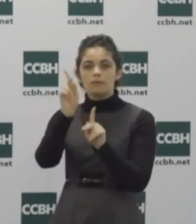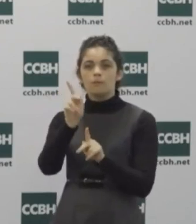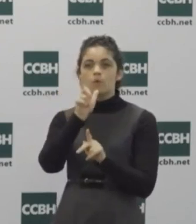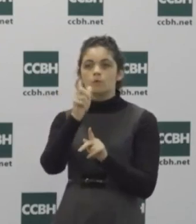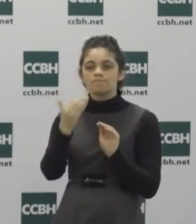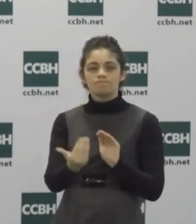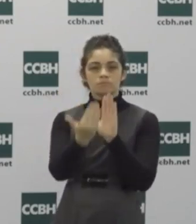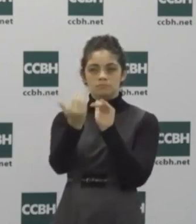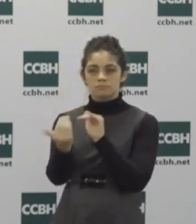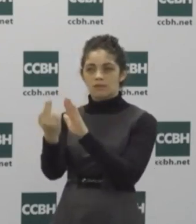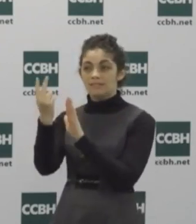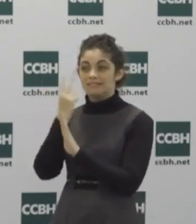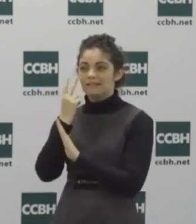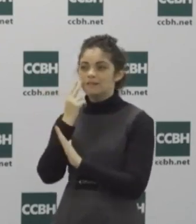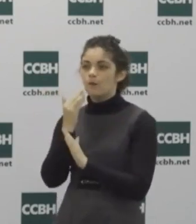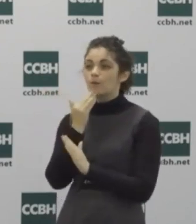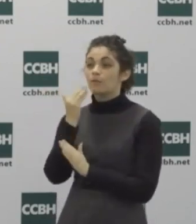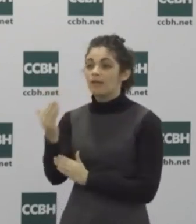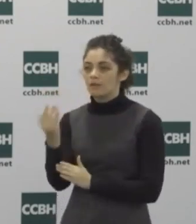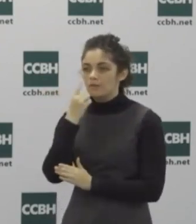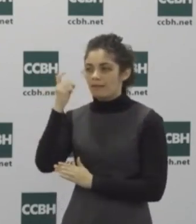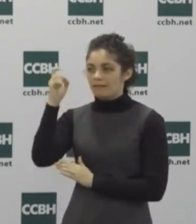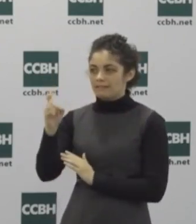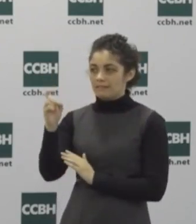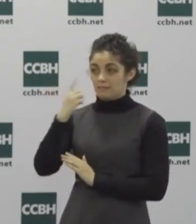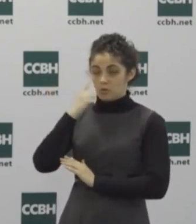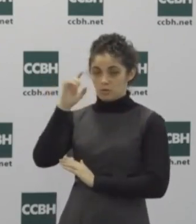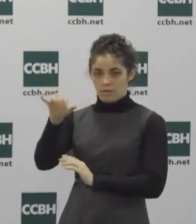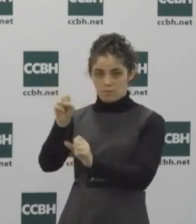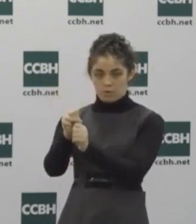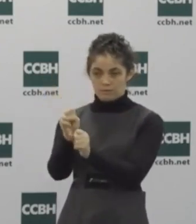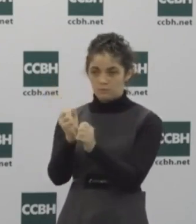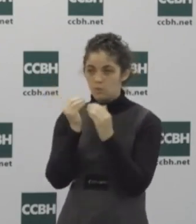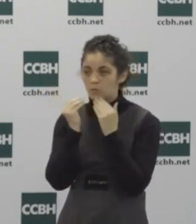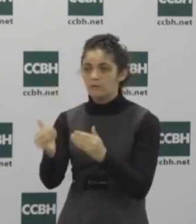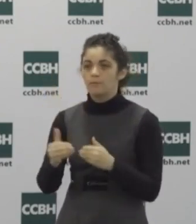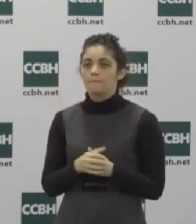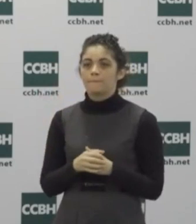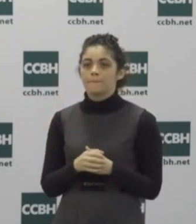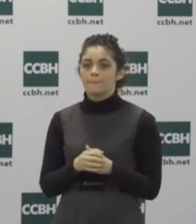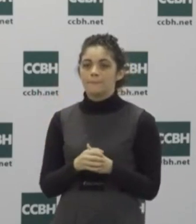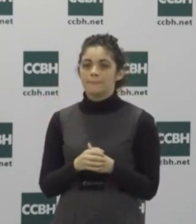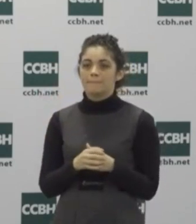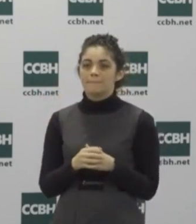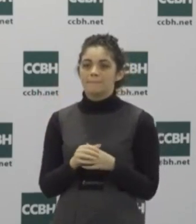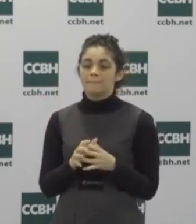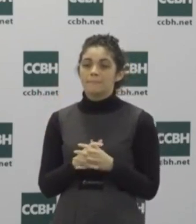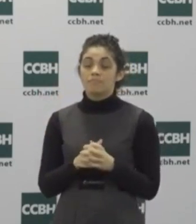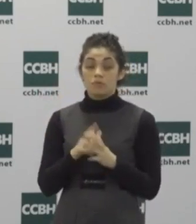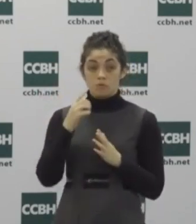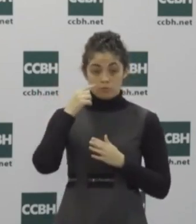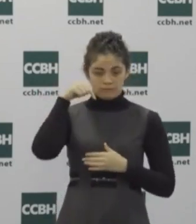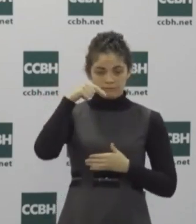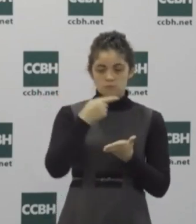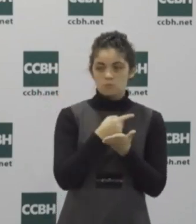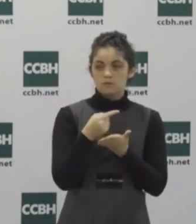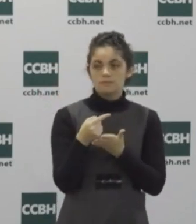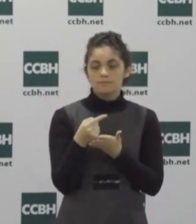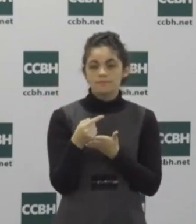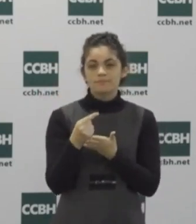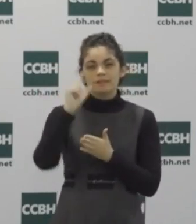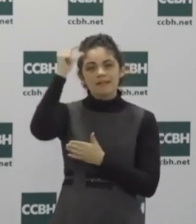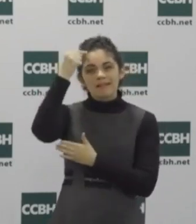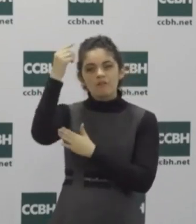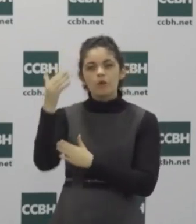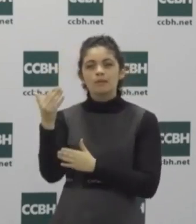lines. So that's another piece we think that's essential, and we're grateful for that as well. So this week, the